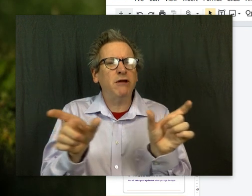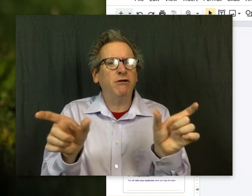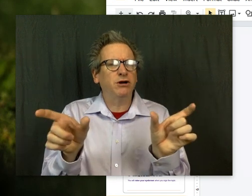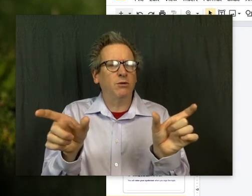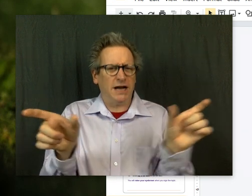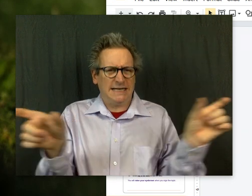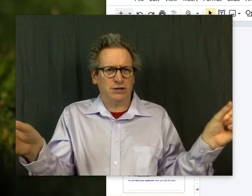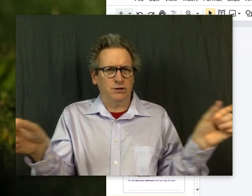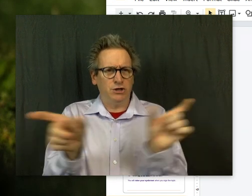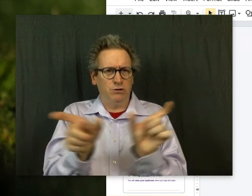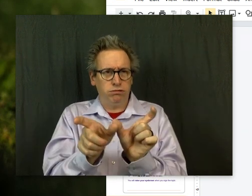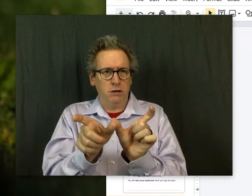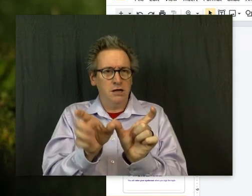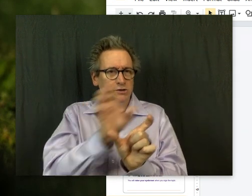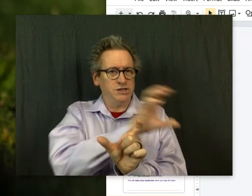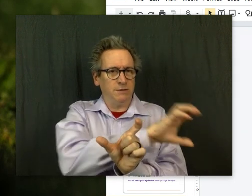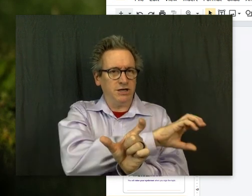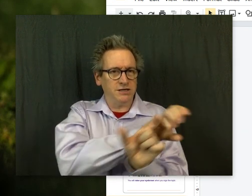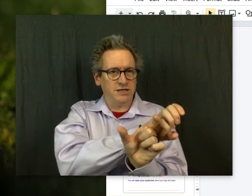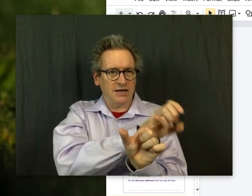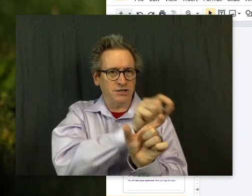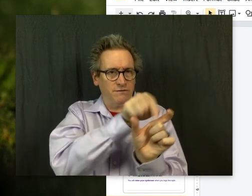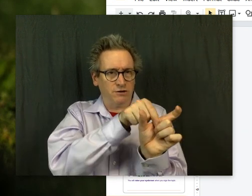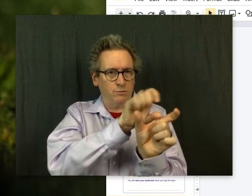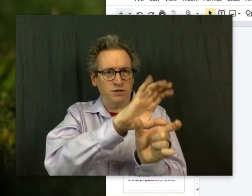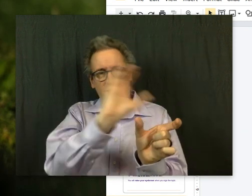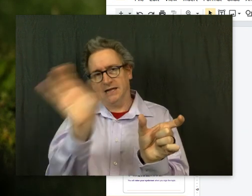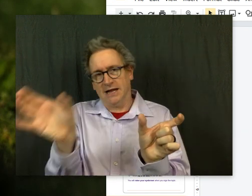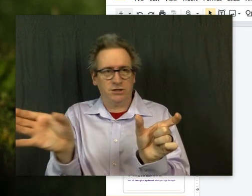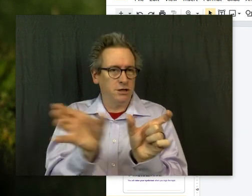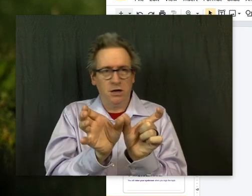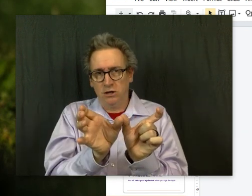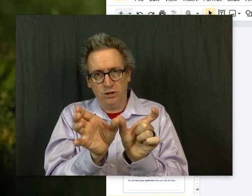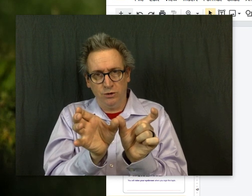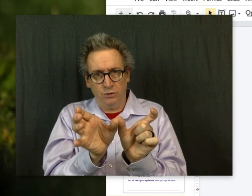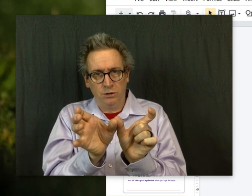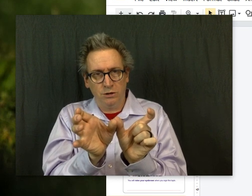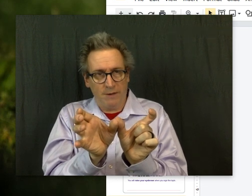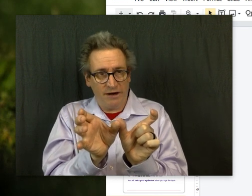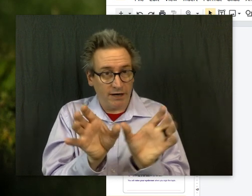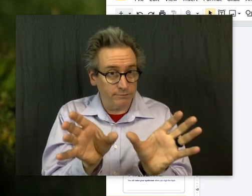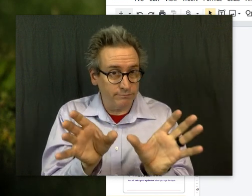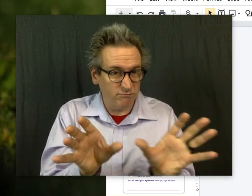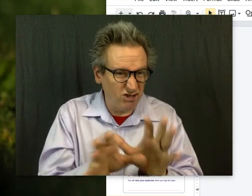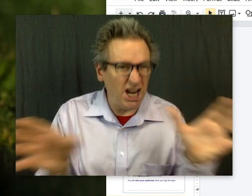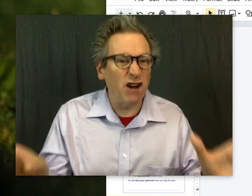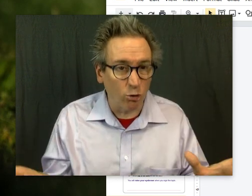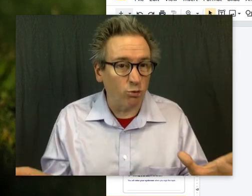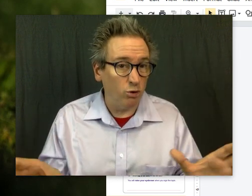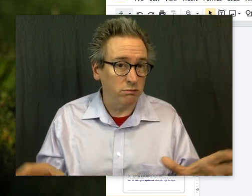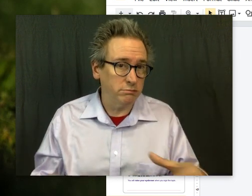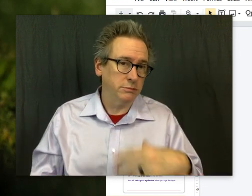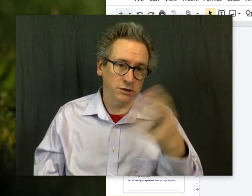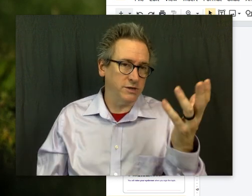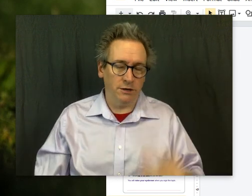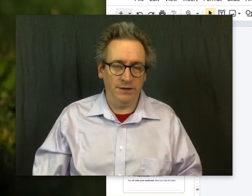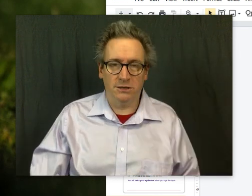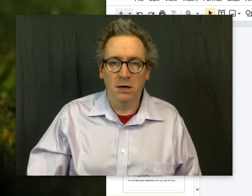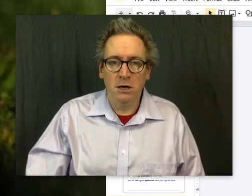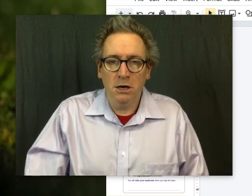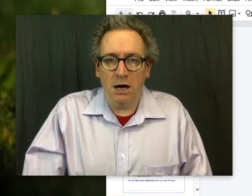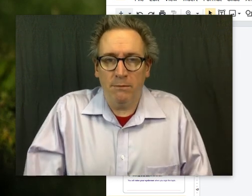in general, you're going to want to attach those two. So subject is attached to verb, which is attached to the modifier. General rule. There's always